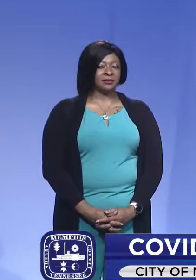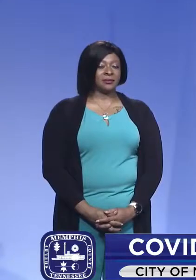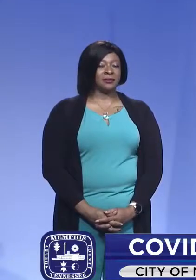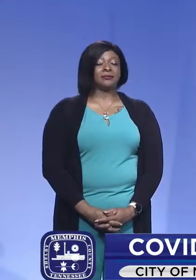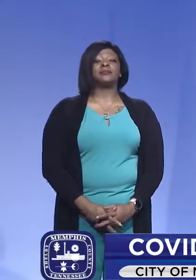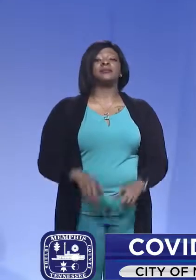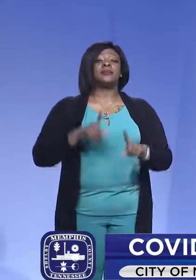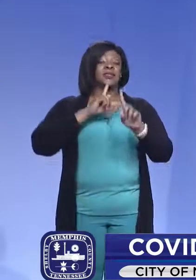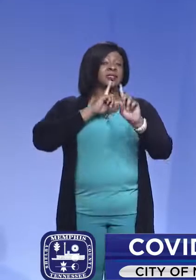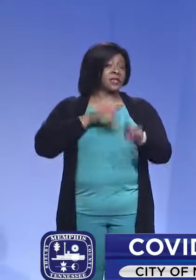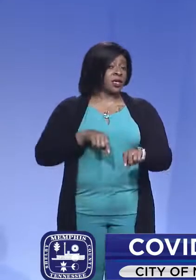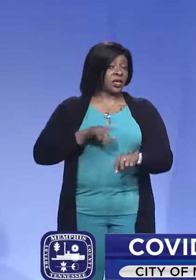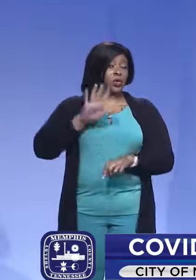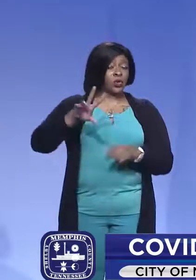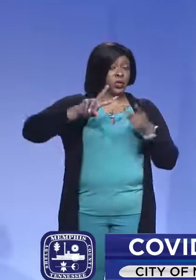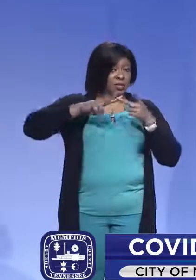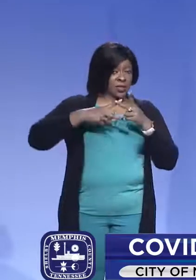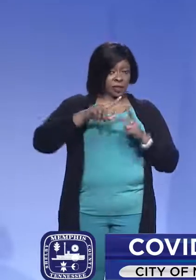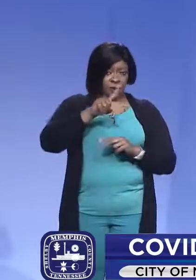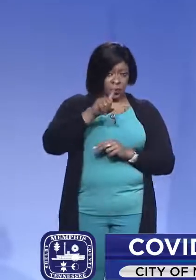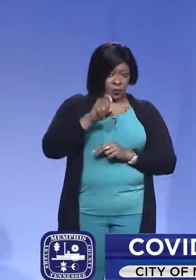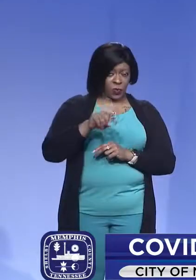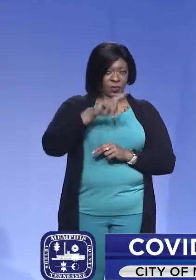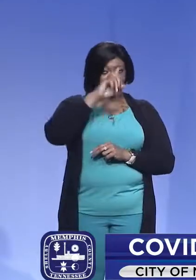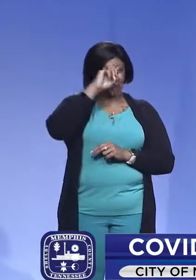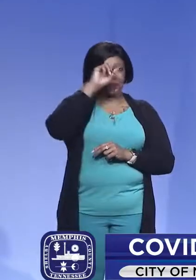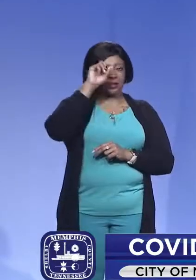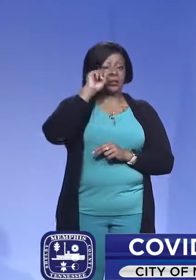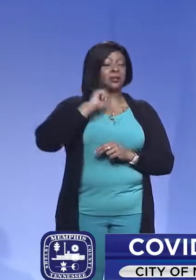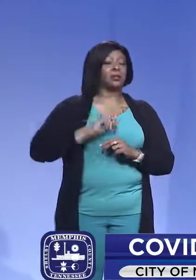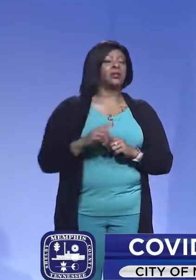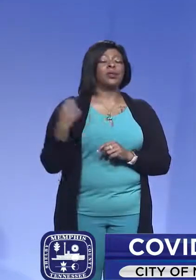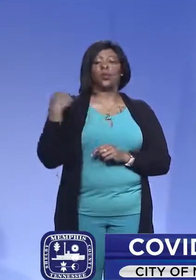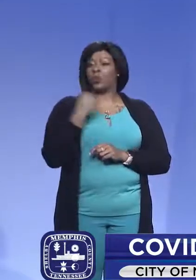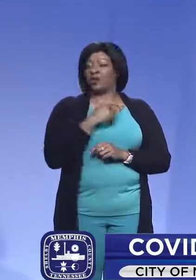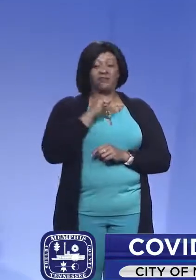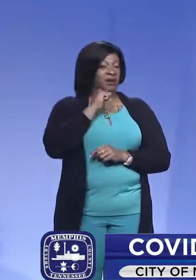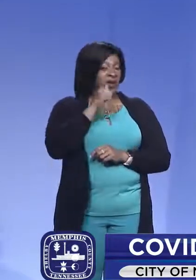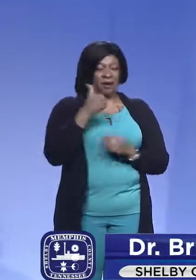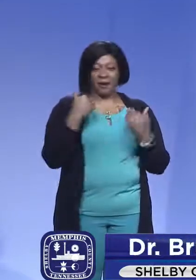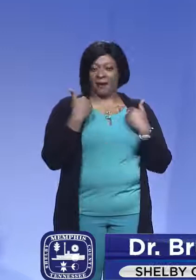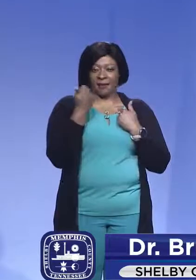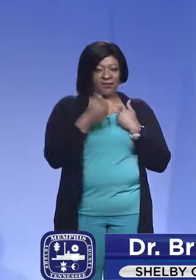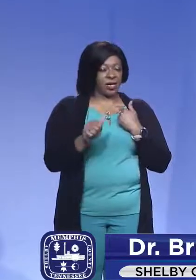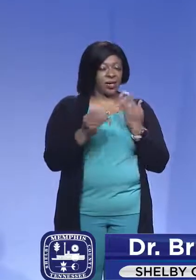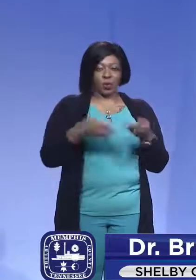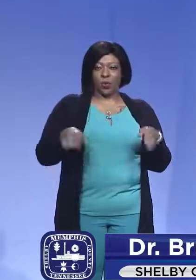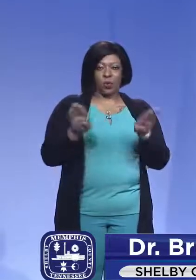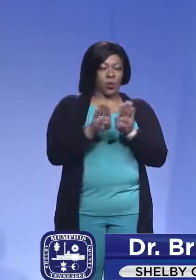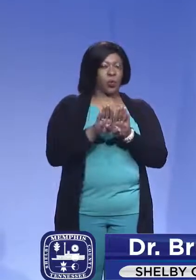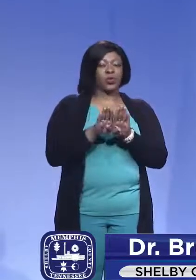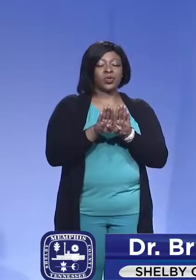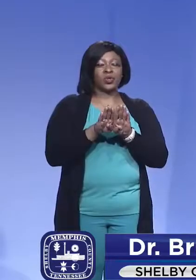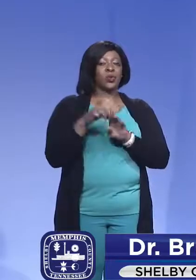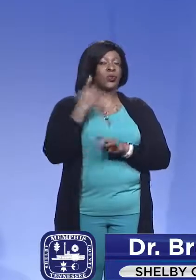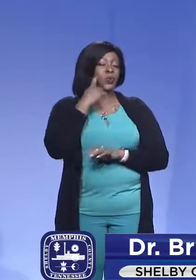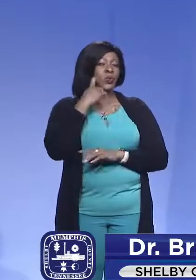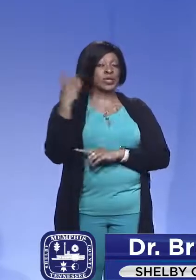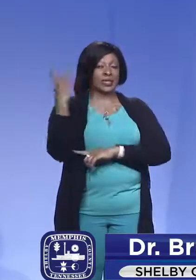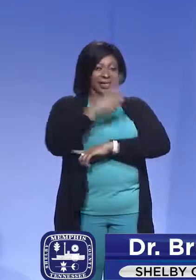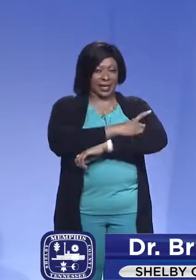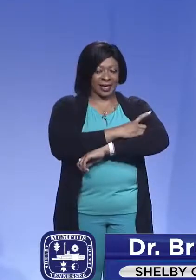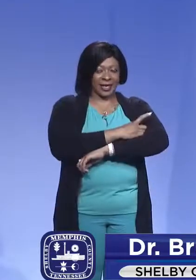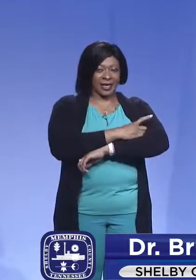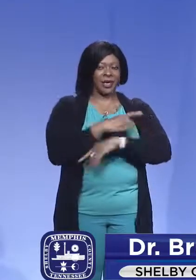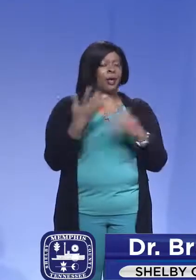To answer your second question, we have not had any closures of recent days. And